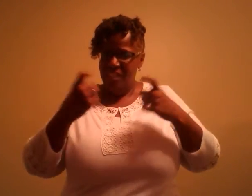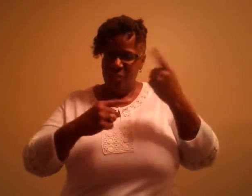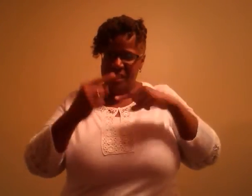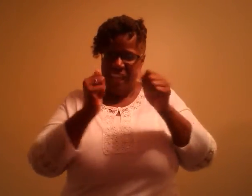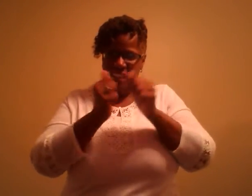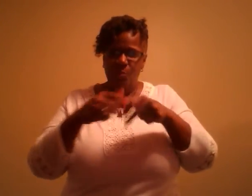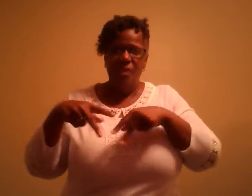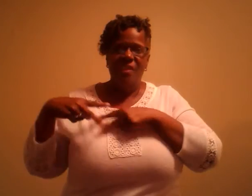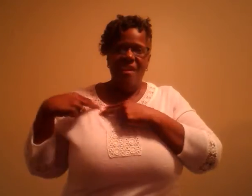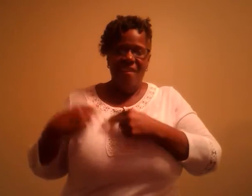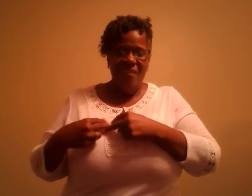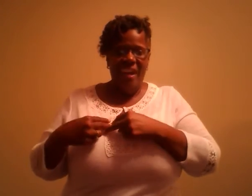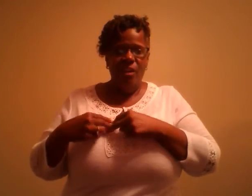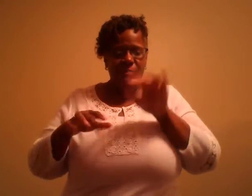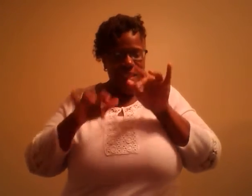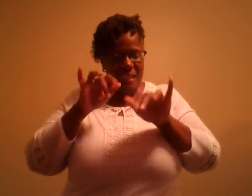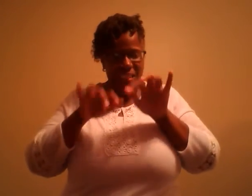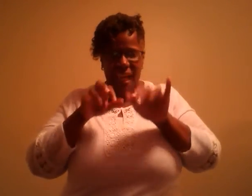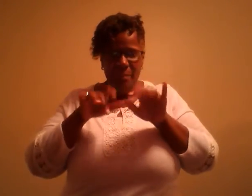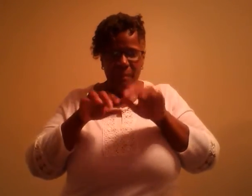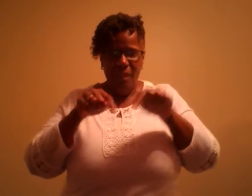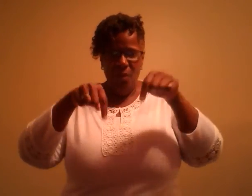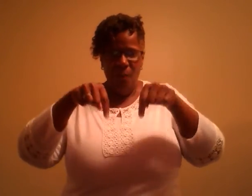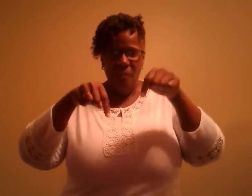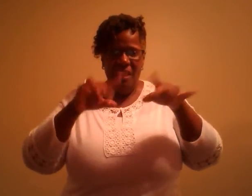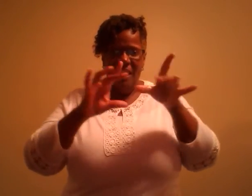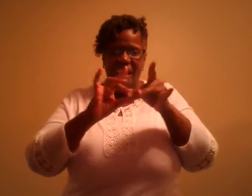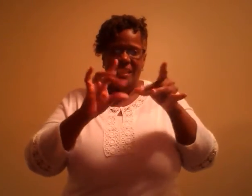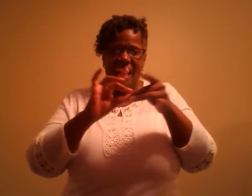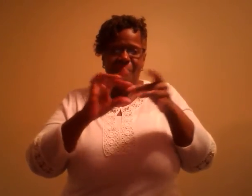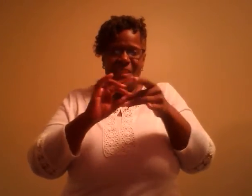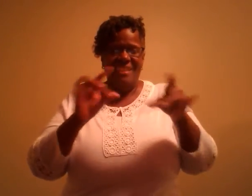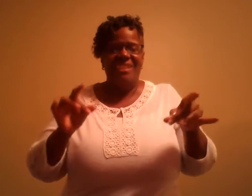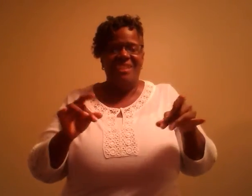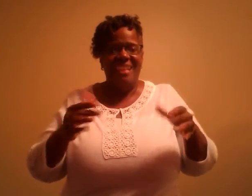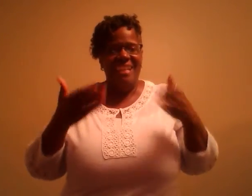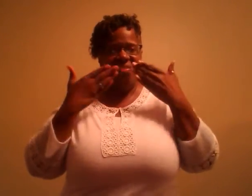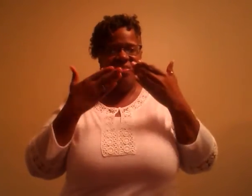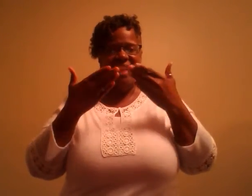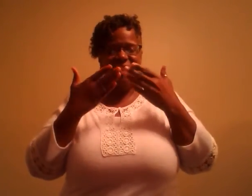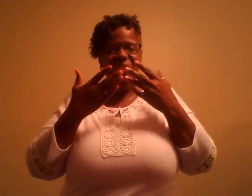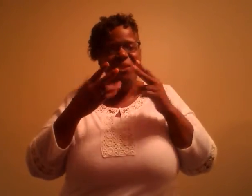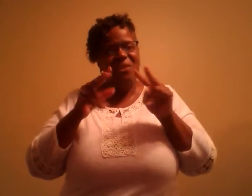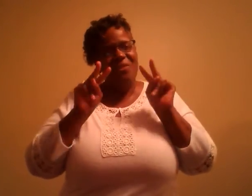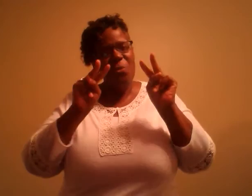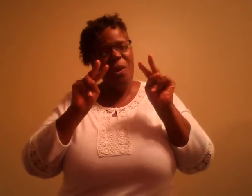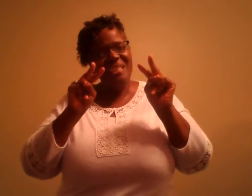for signing with Val, type them below in the comment section. Thank you for watching.